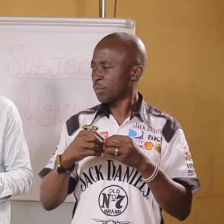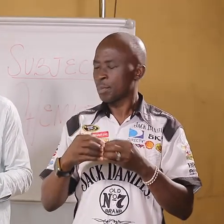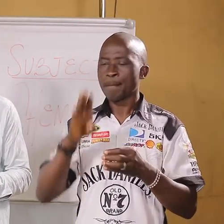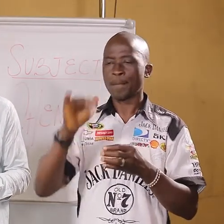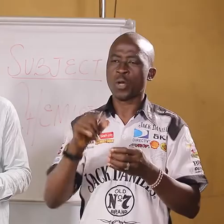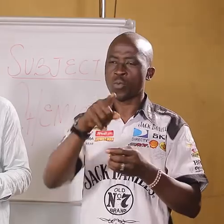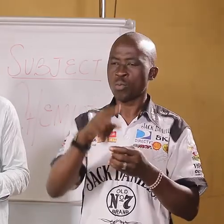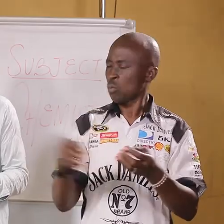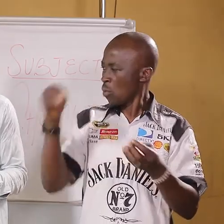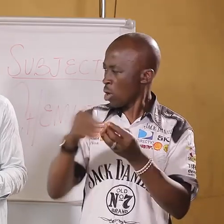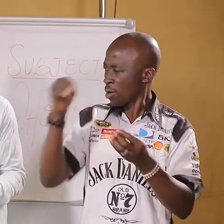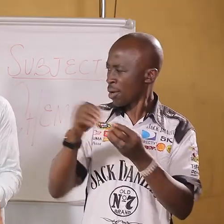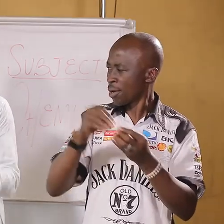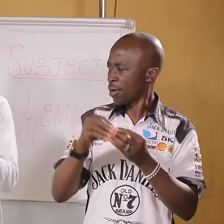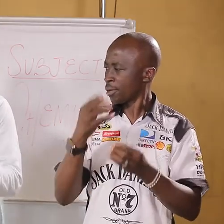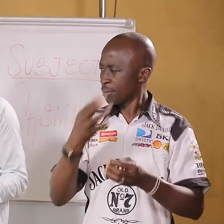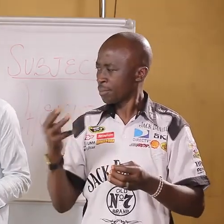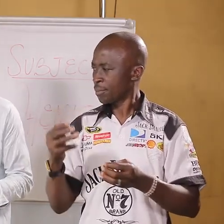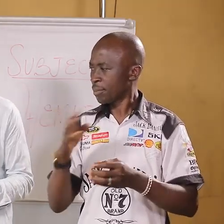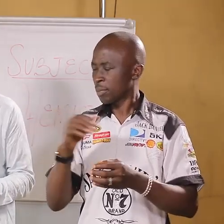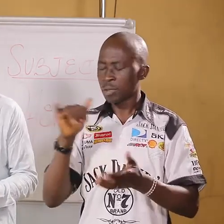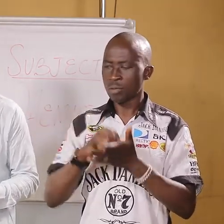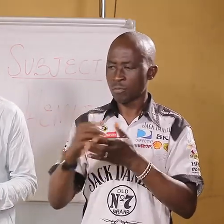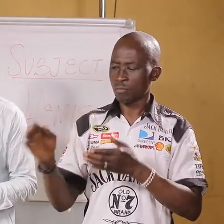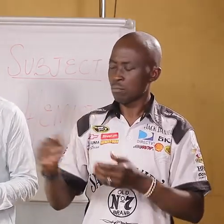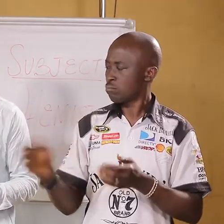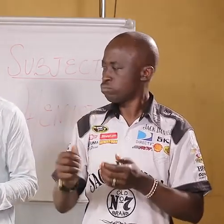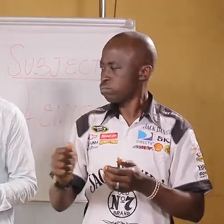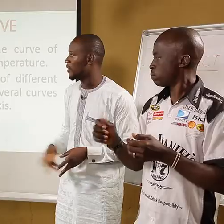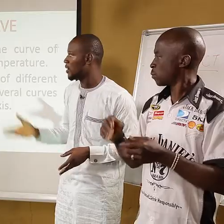solute. So you see the solid particles that you can only shake and they will be out of the solution.